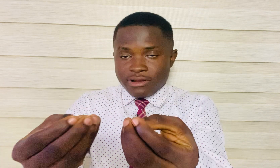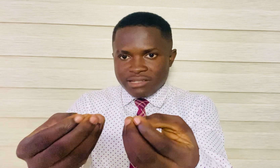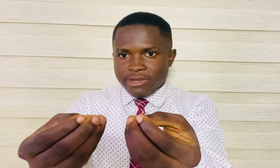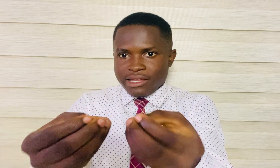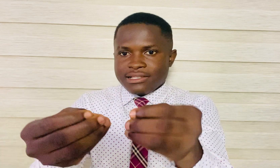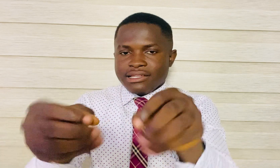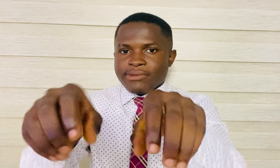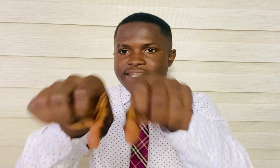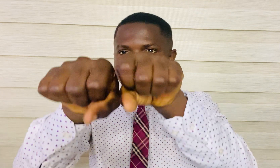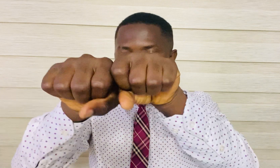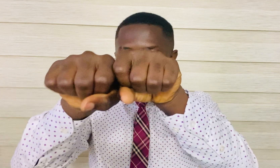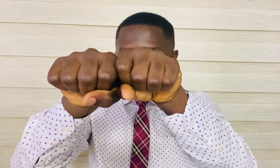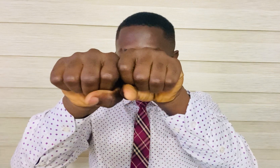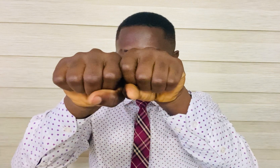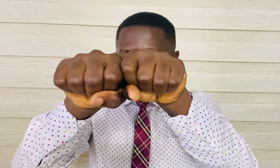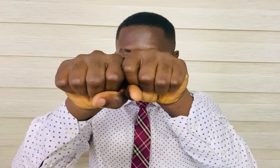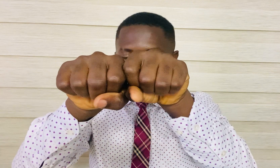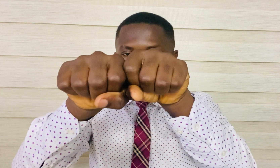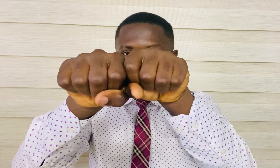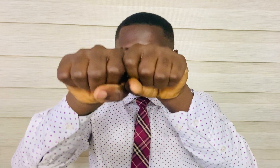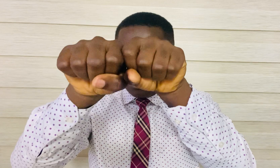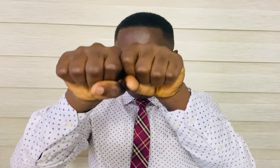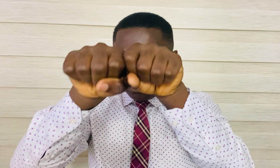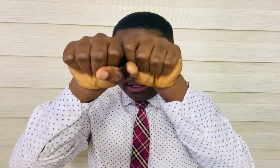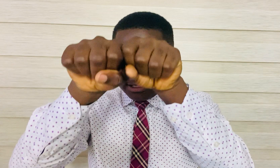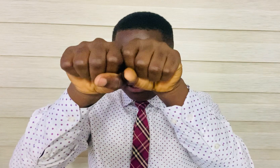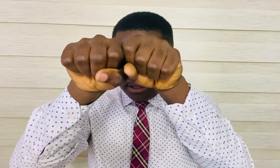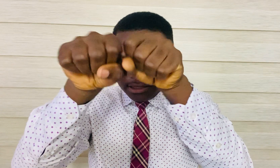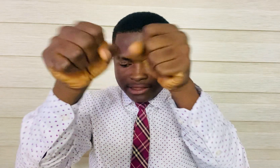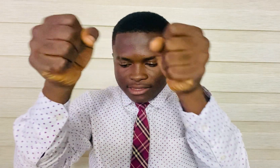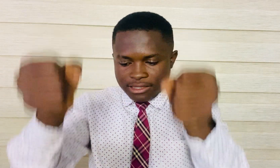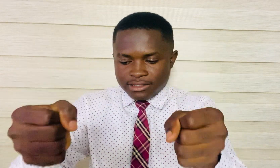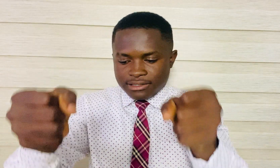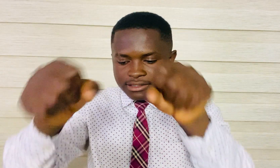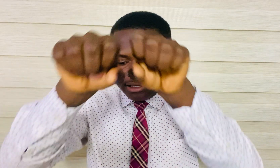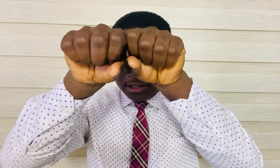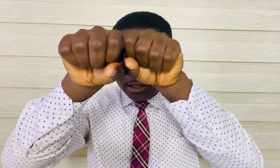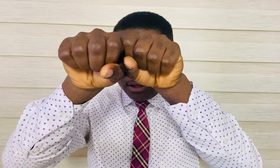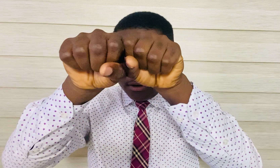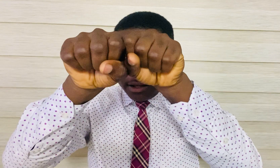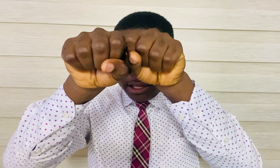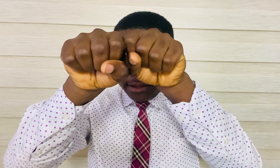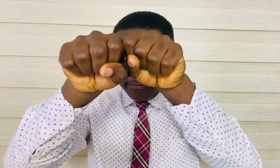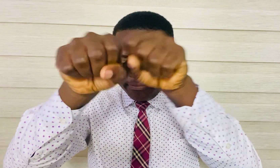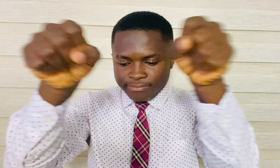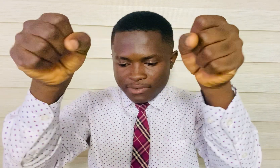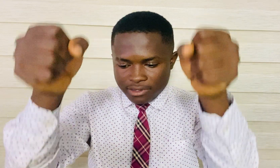may understand, but the right sign to be done is this. Okay,